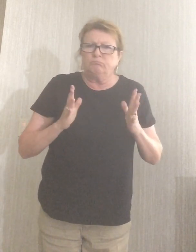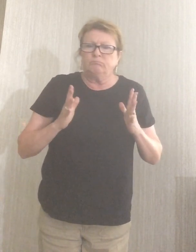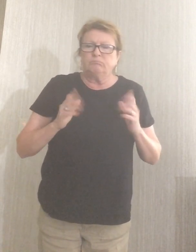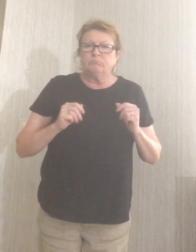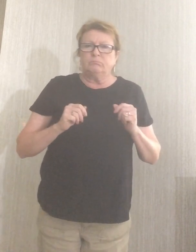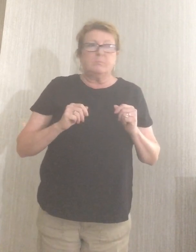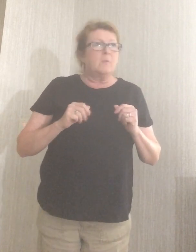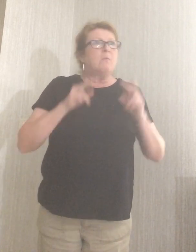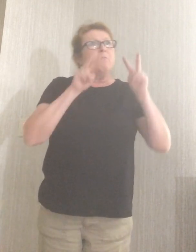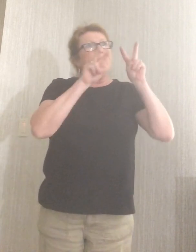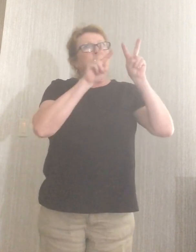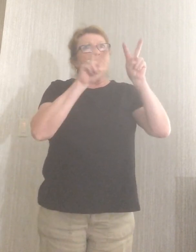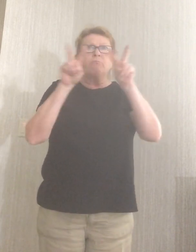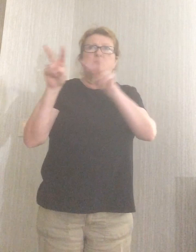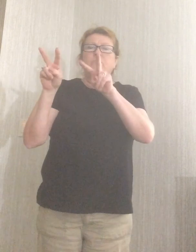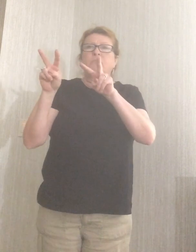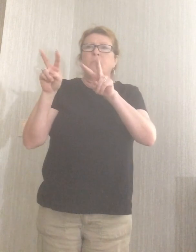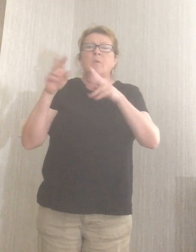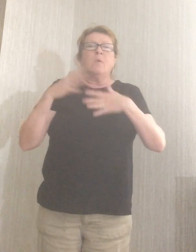The view is breathtaking.